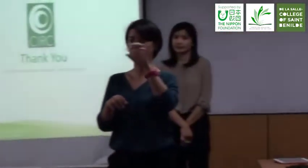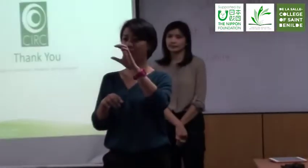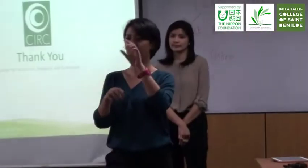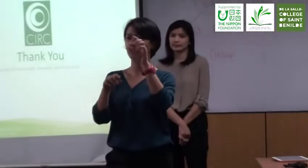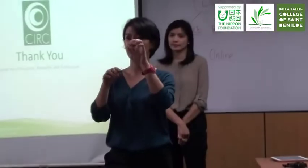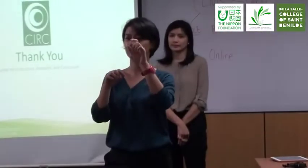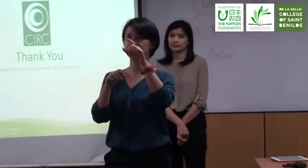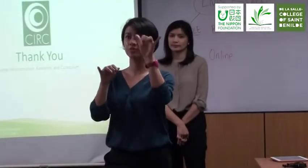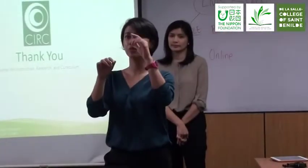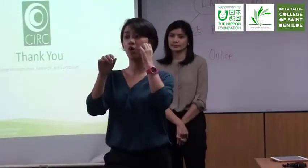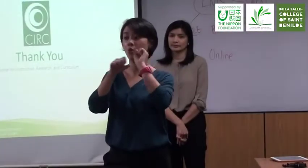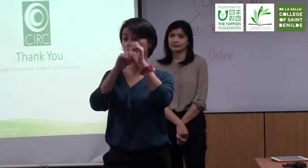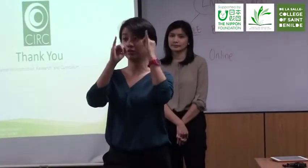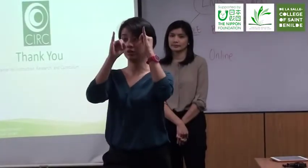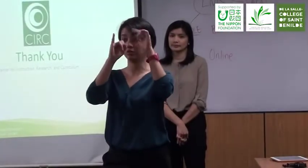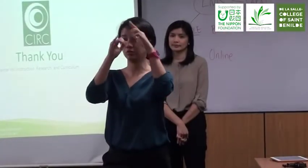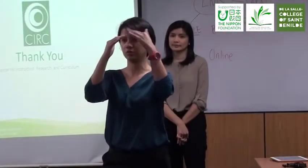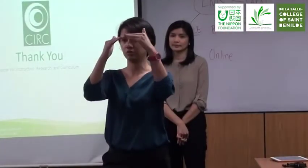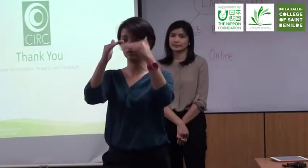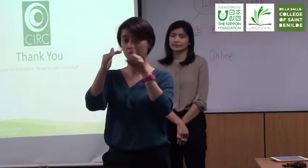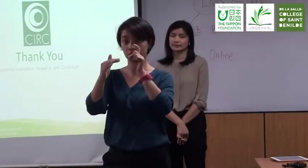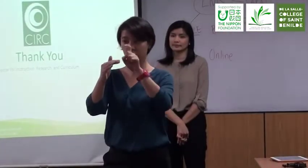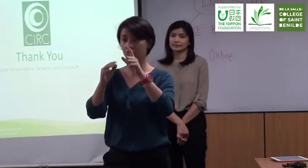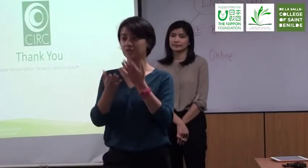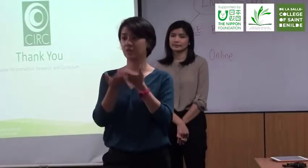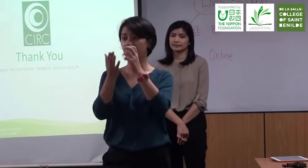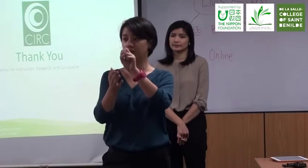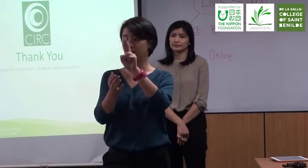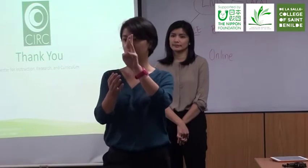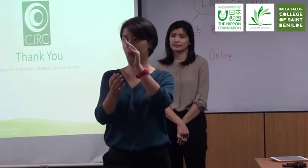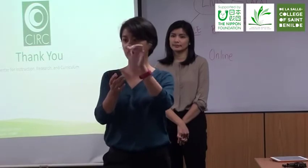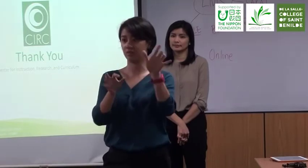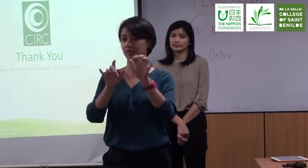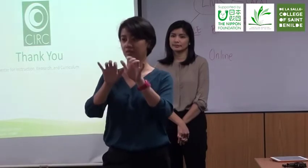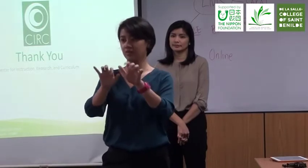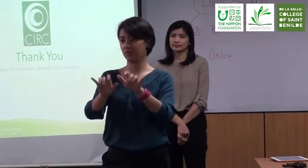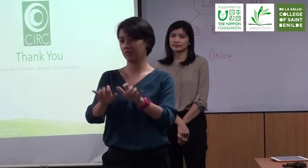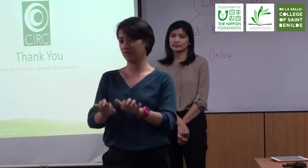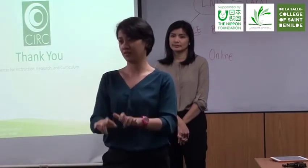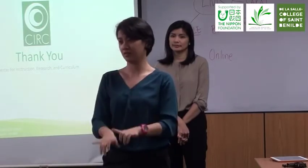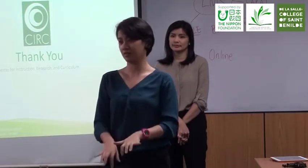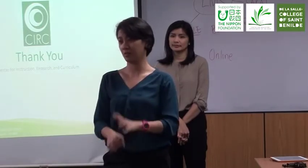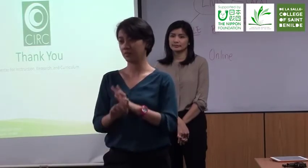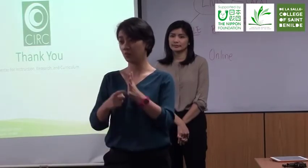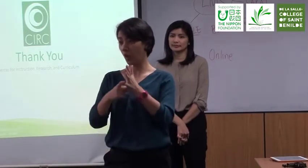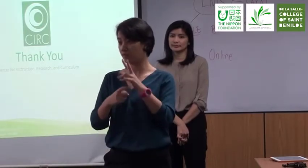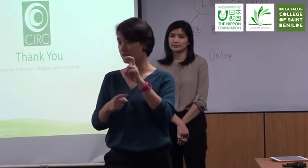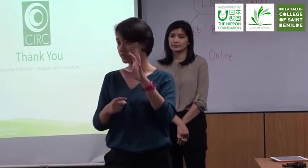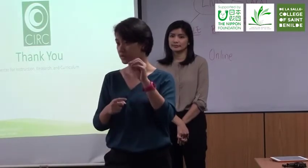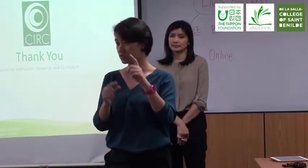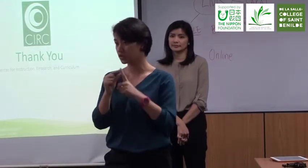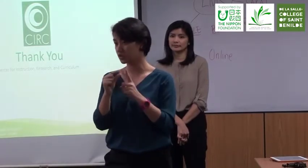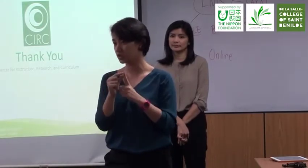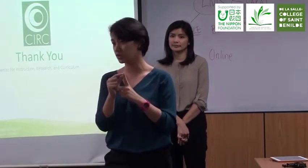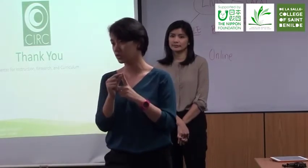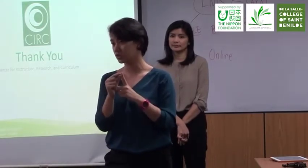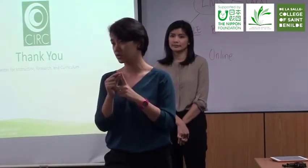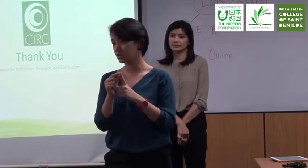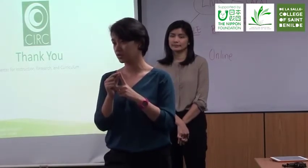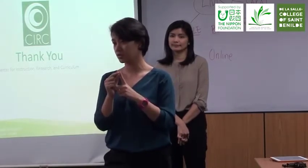Essays that they answer online. They will be given instructions and then they answer